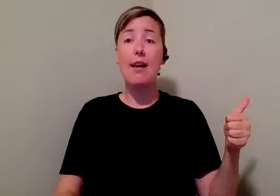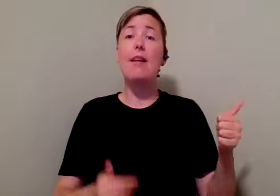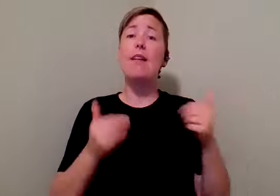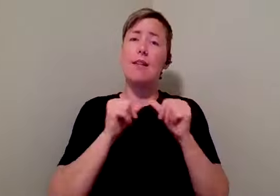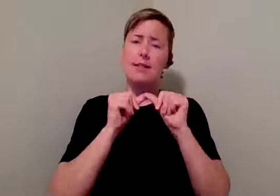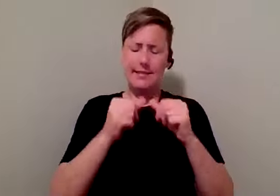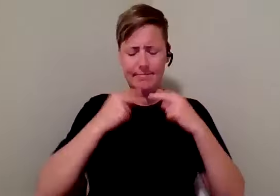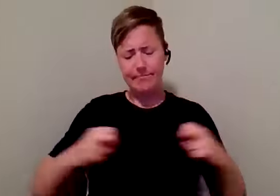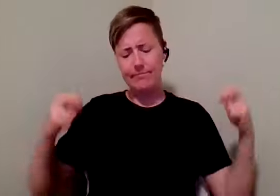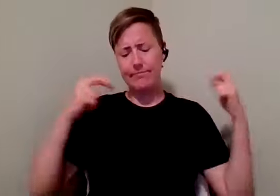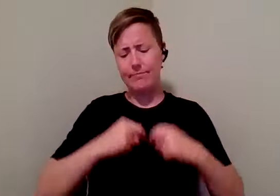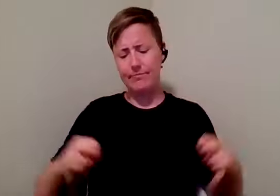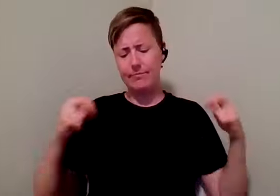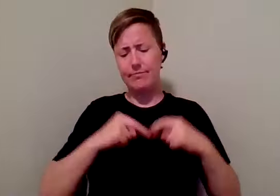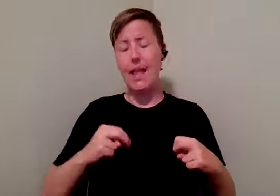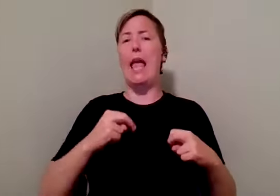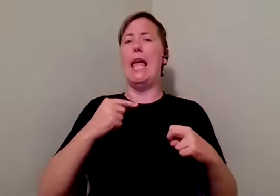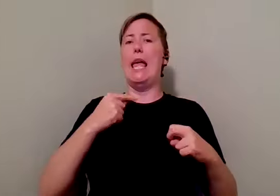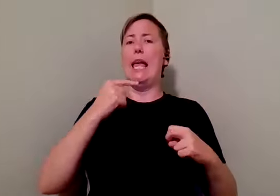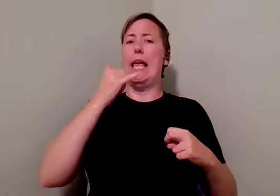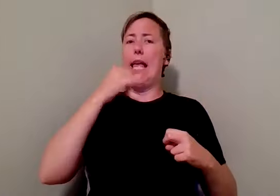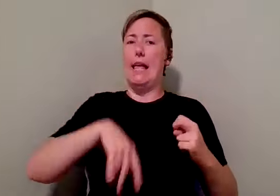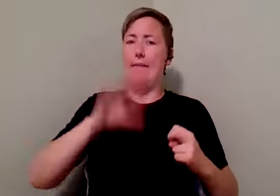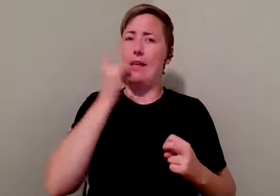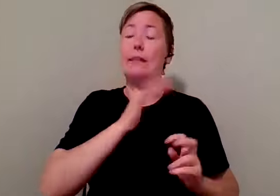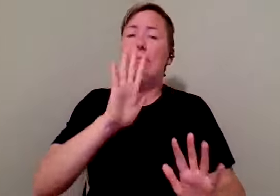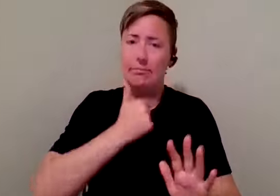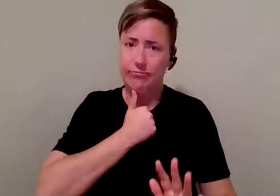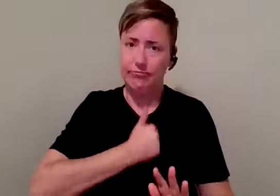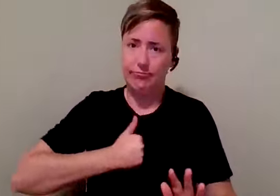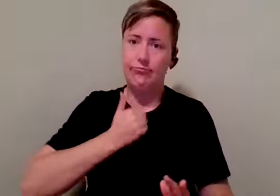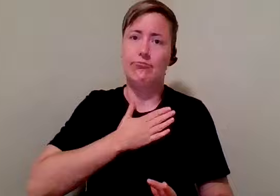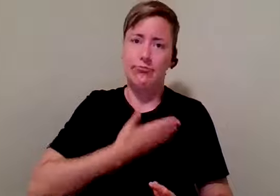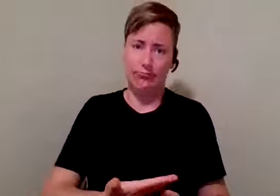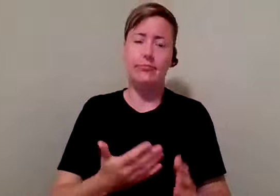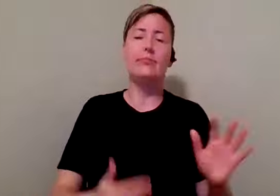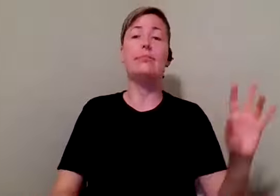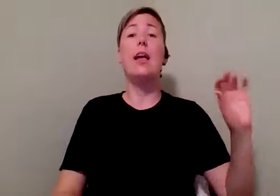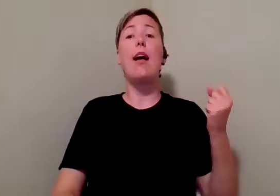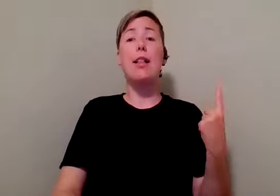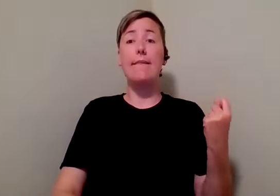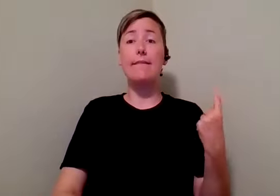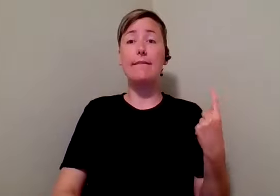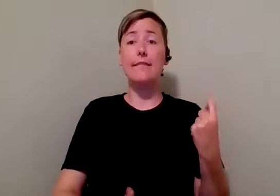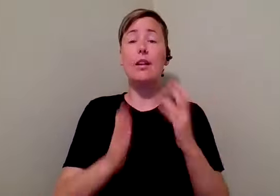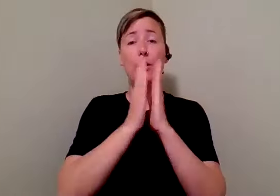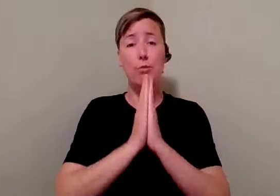personal inventory and when we were wrong, promptly admitted it. 11, sought through prayer and meditation to improve